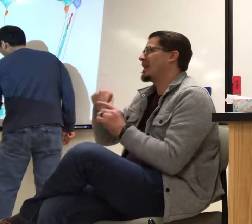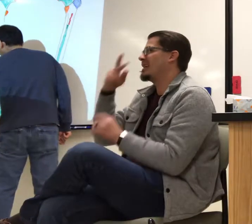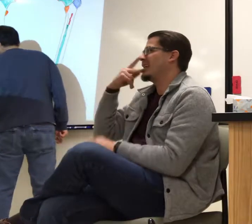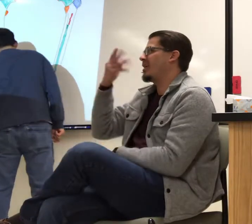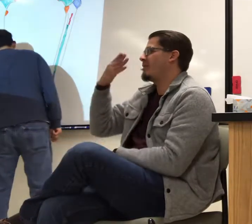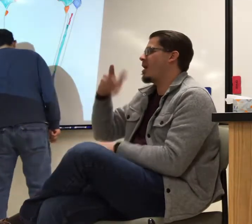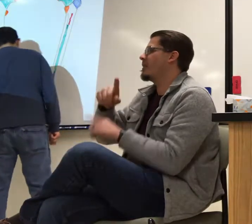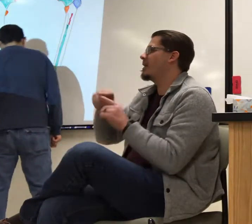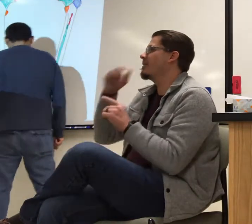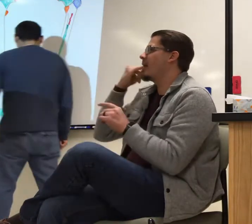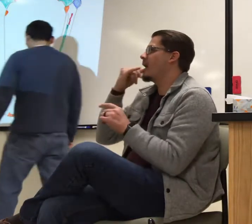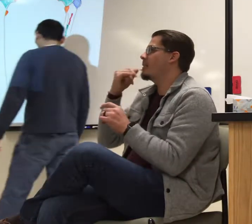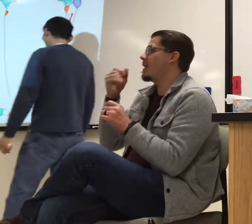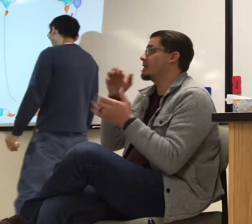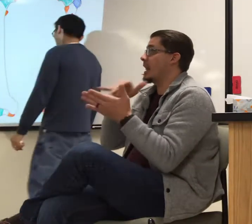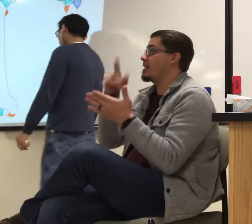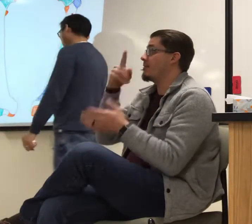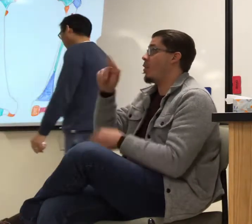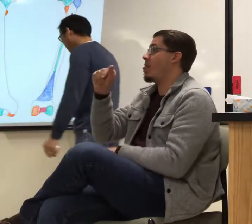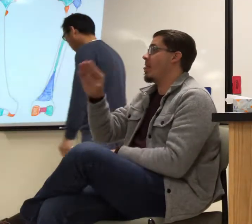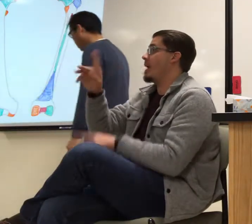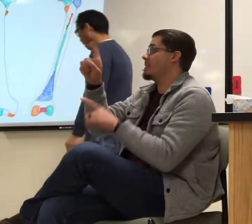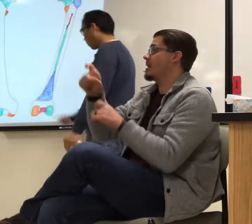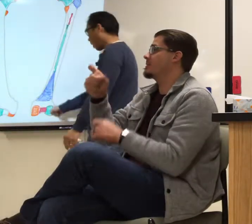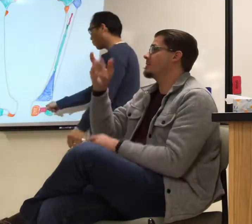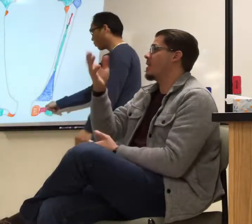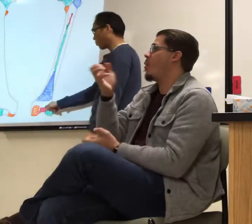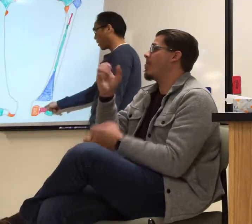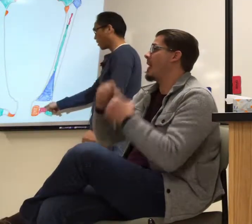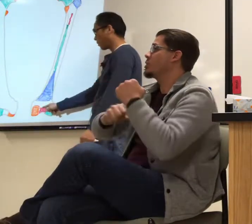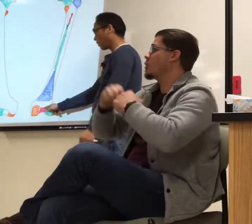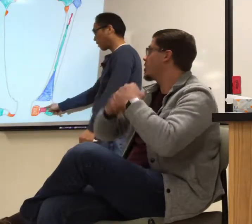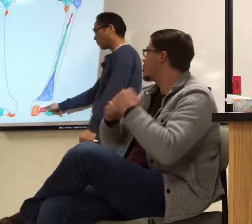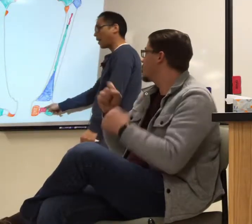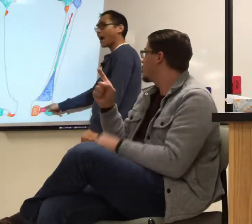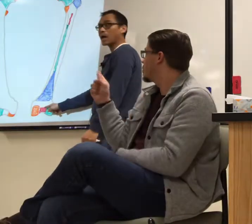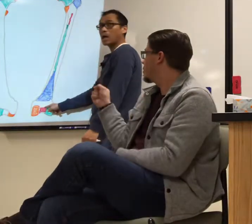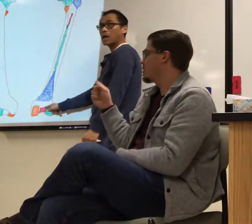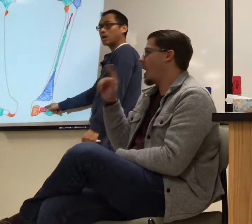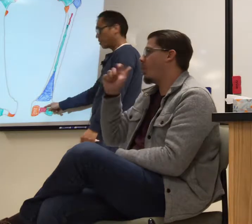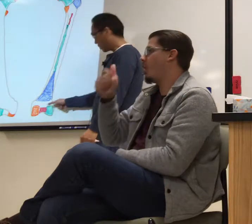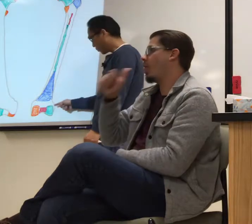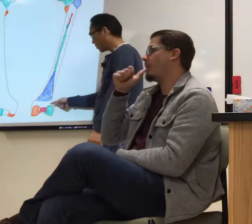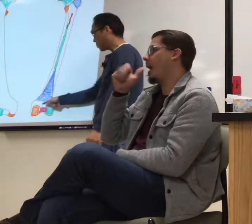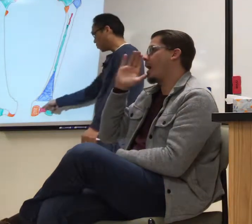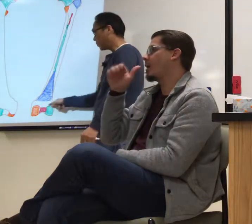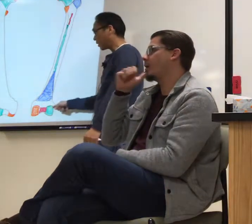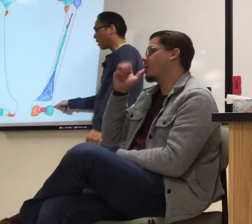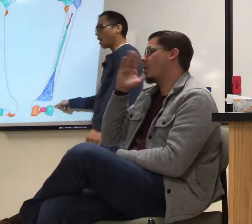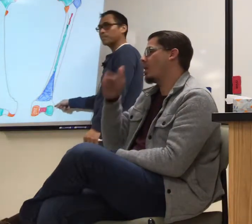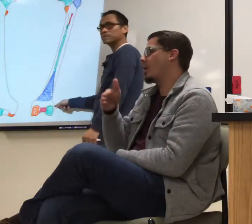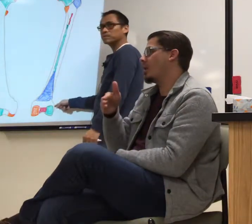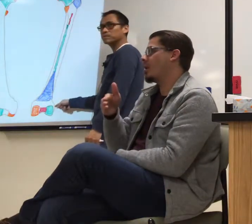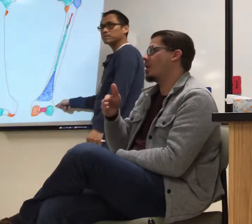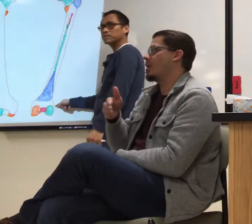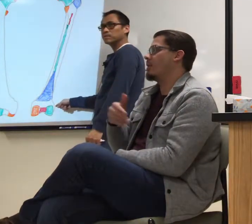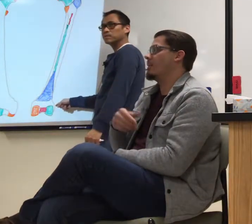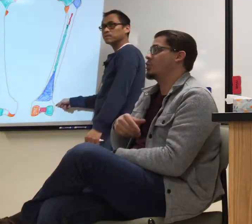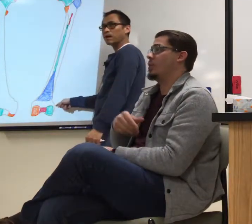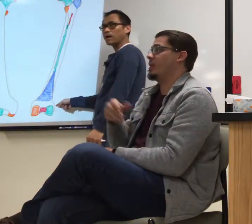if I'm preparing for a lab practical and I want to go for that structure, I will put it right here on the back, between the two big